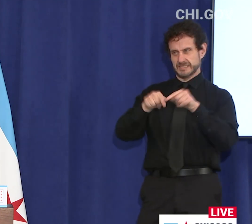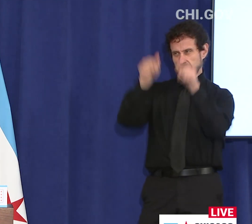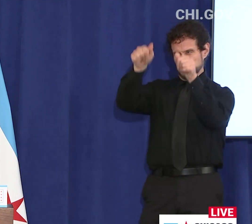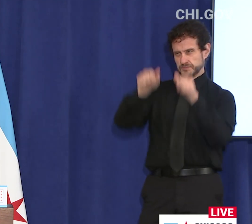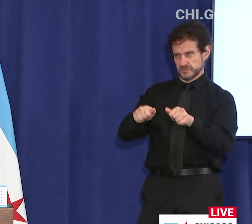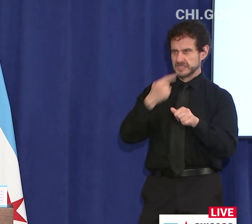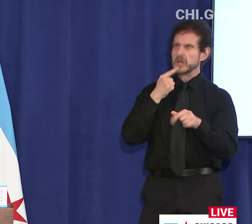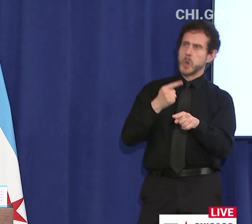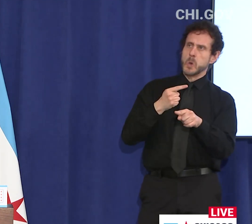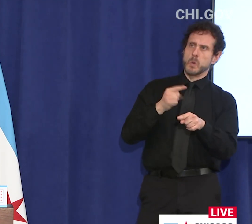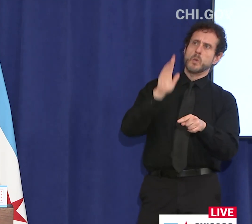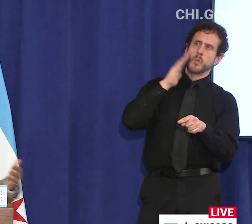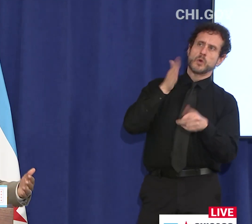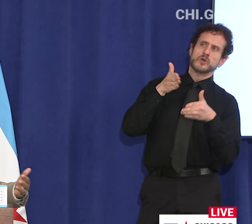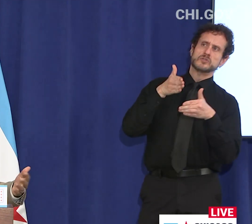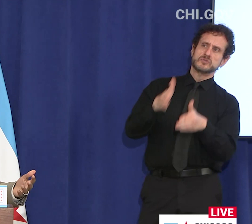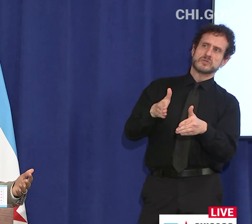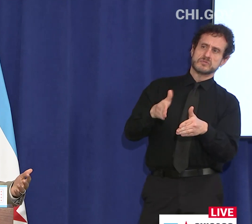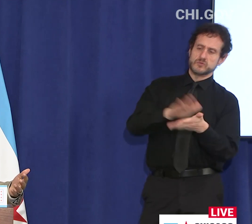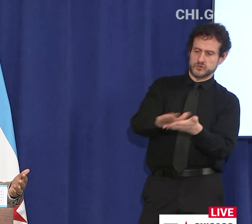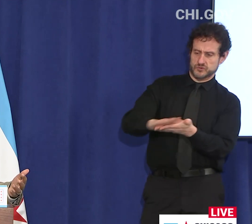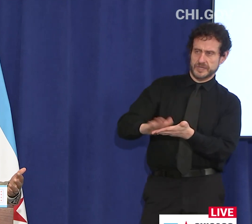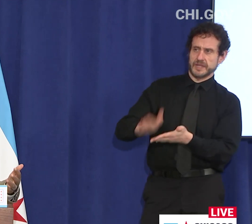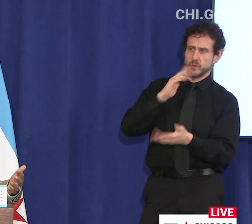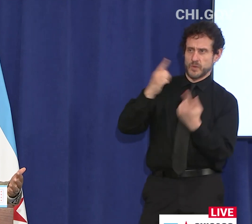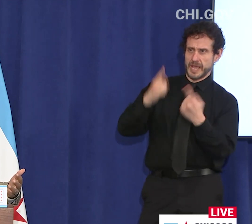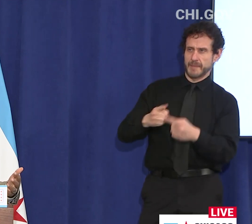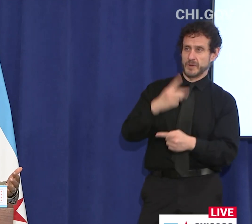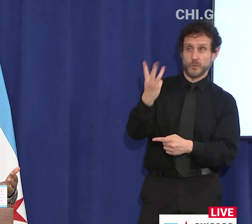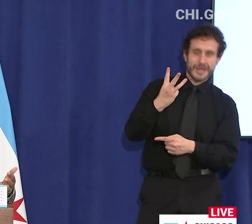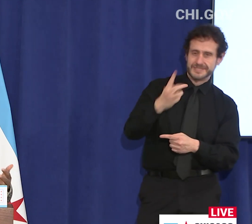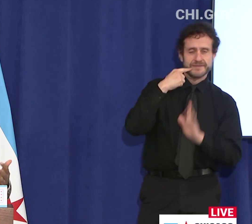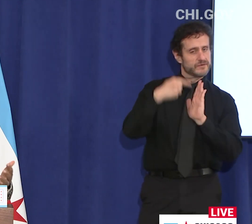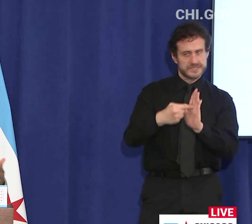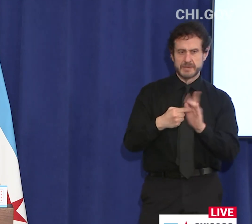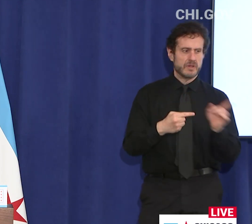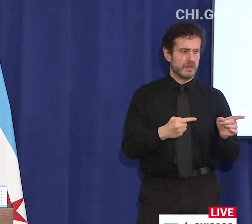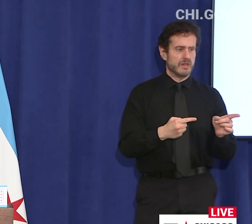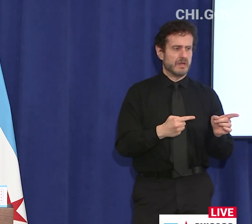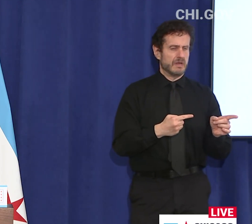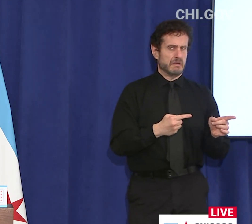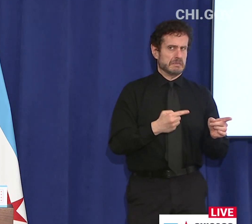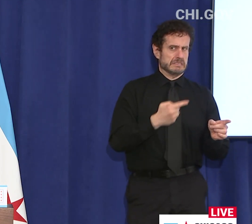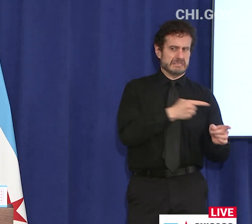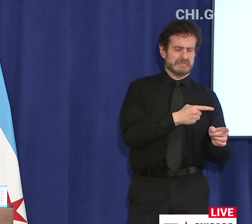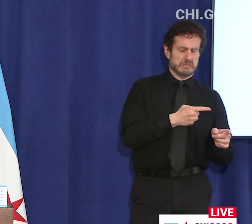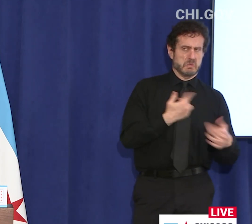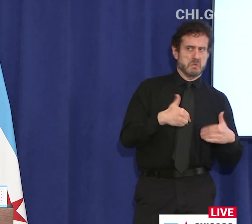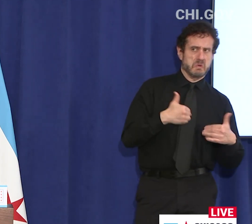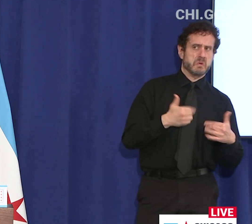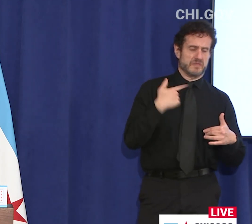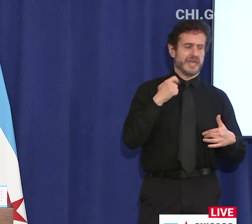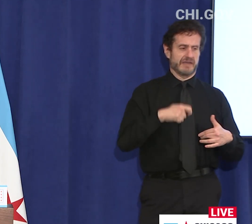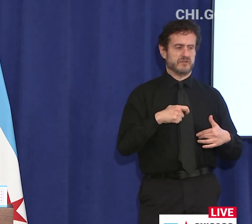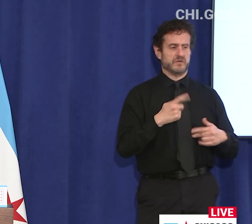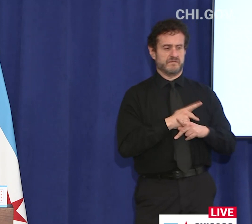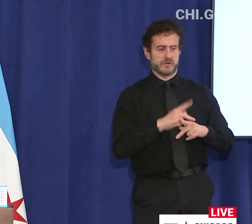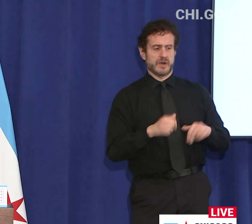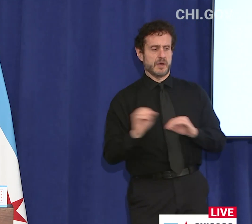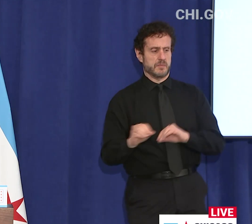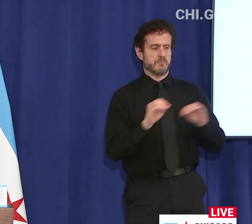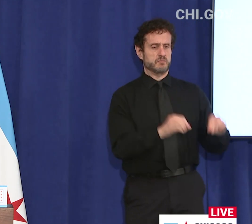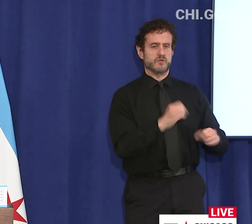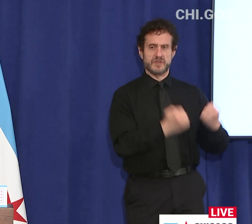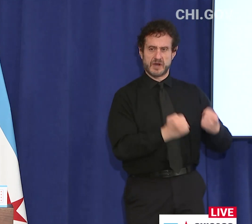street sweeping is coming, and it is inconvenient always, but I think that they can be accommodated